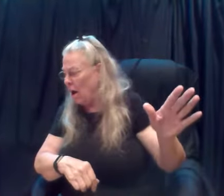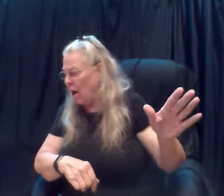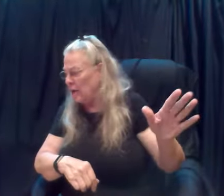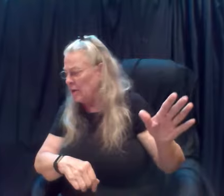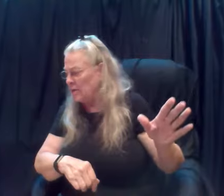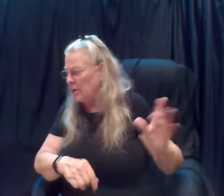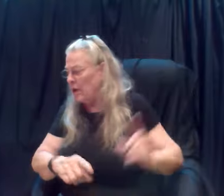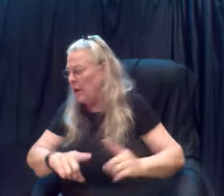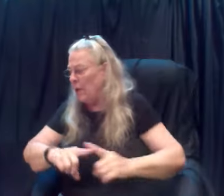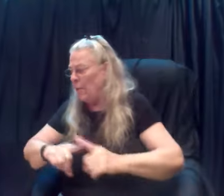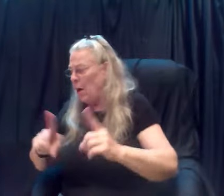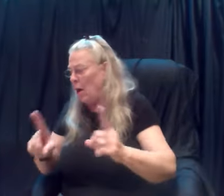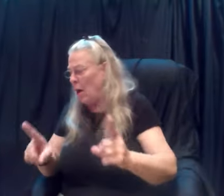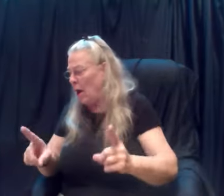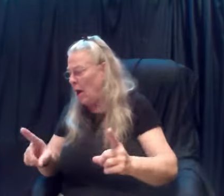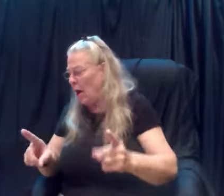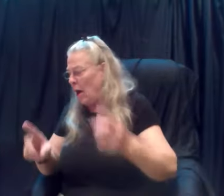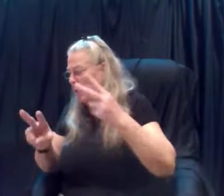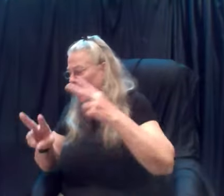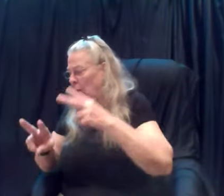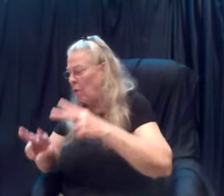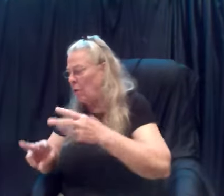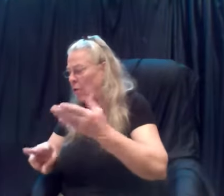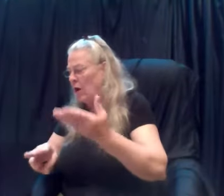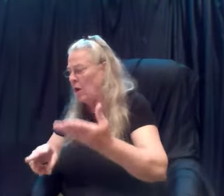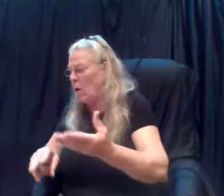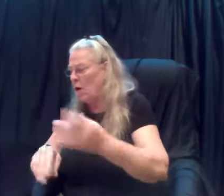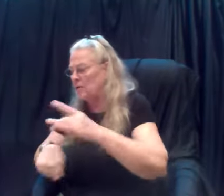skies. But behold, there was an